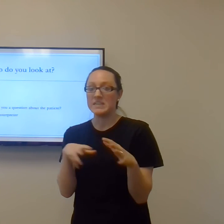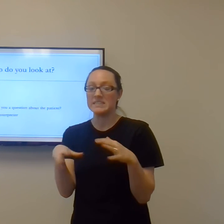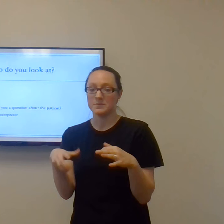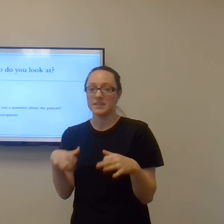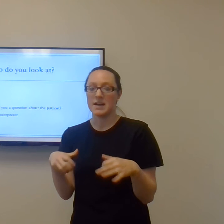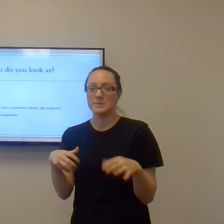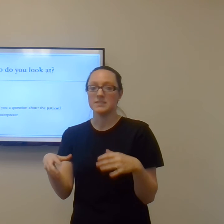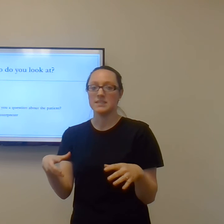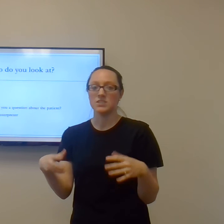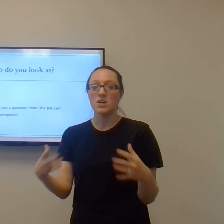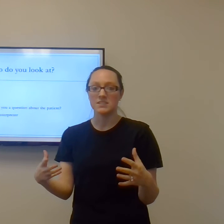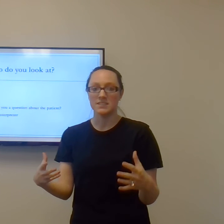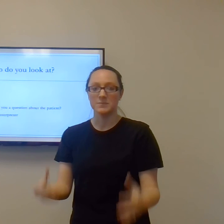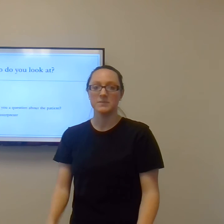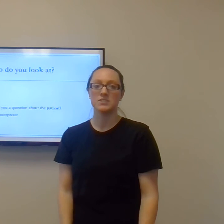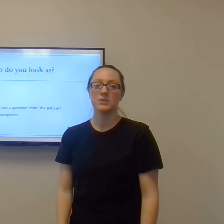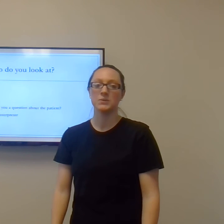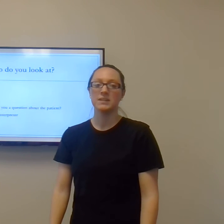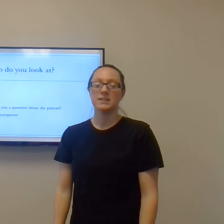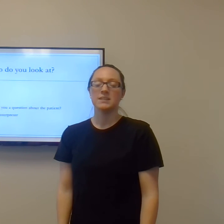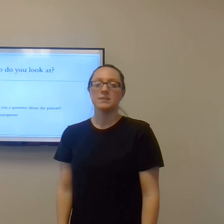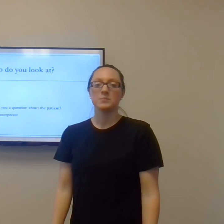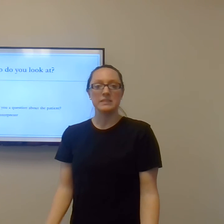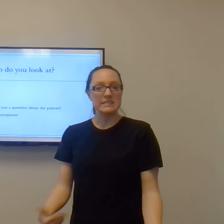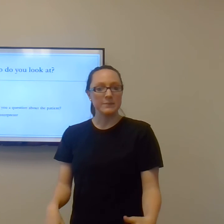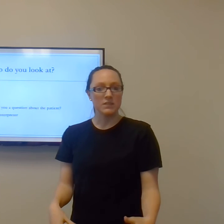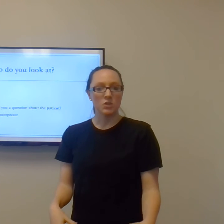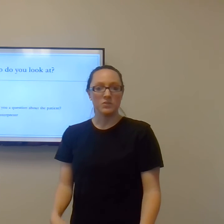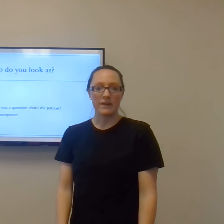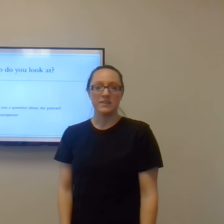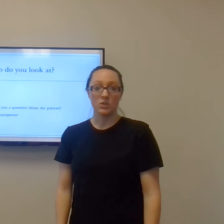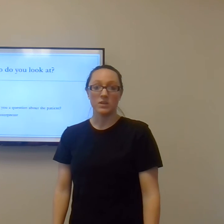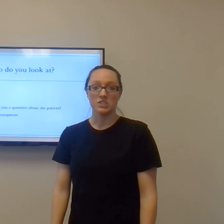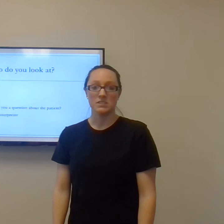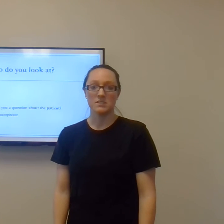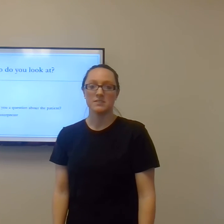between sometimes and talk to them. So please let me know if you have any questions.